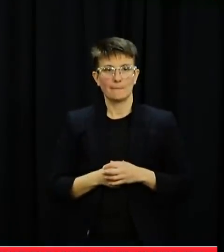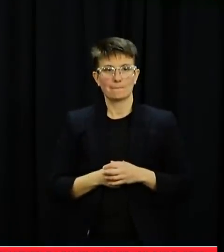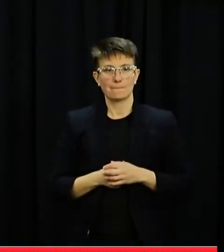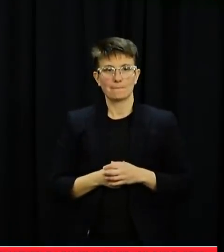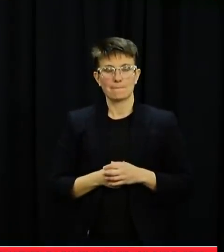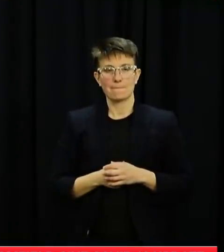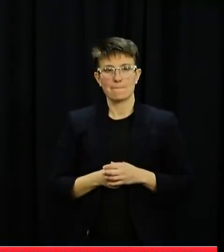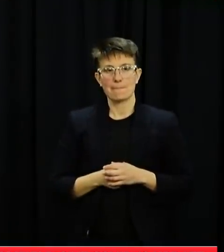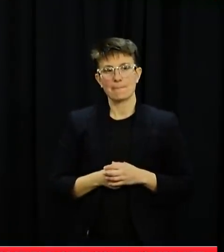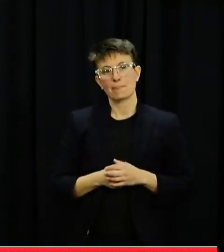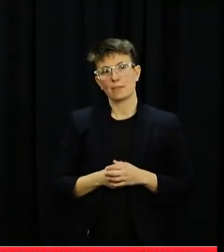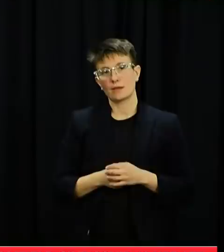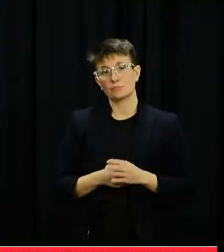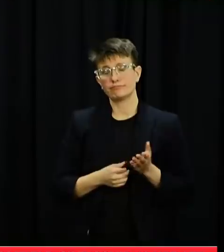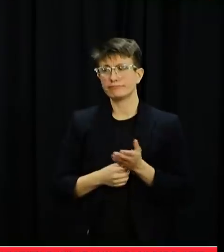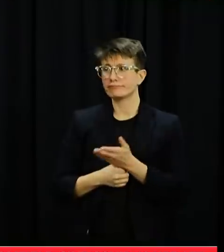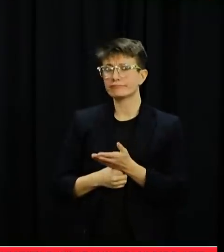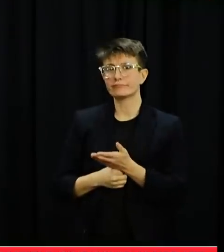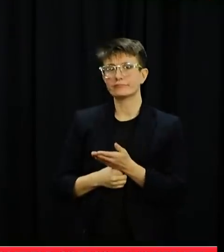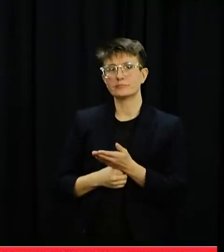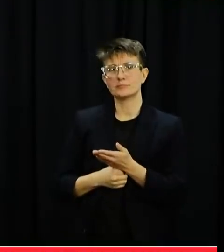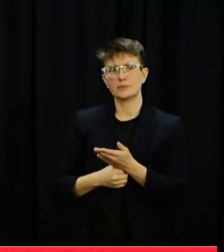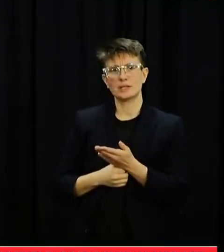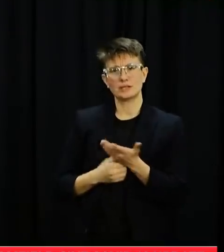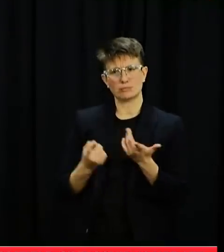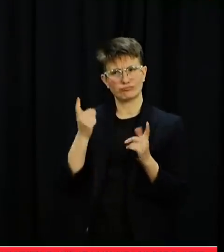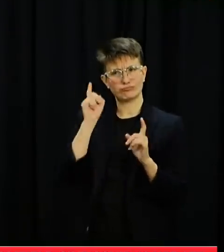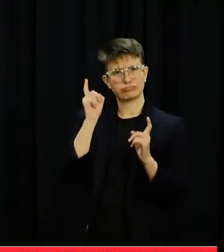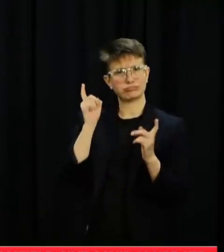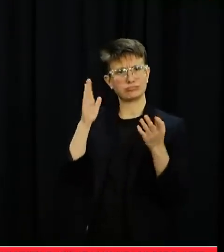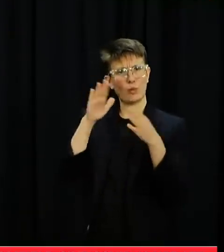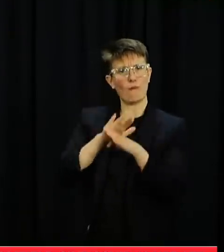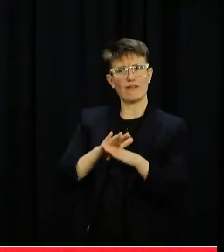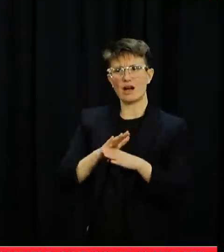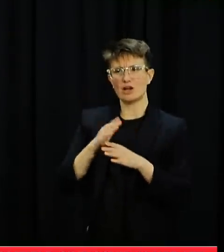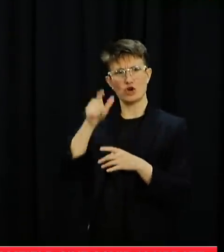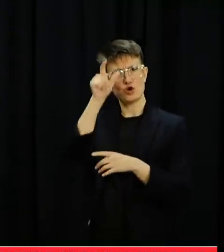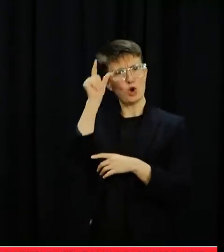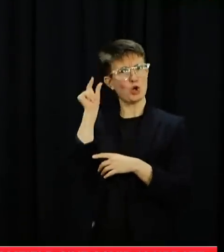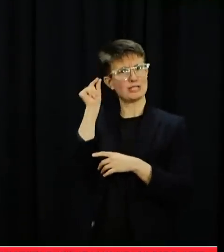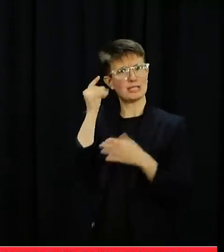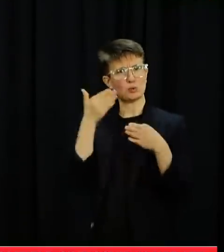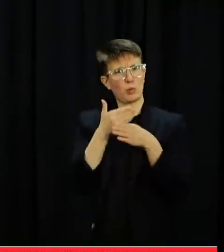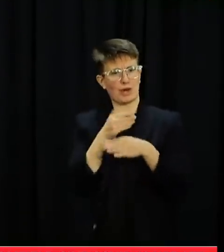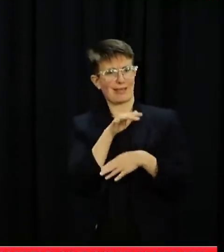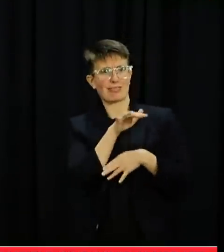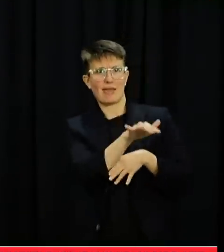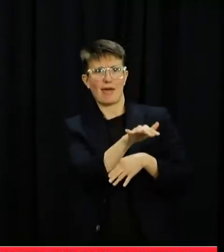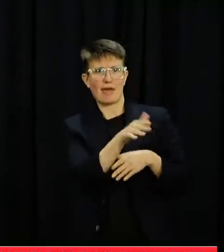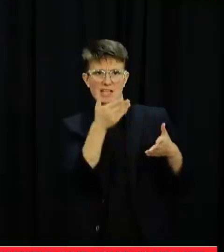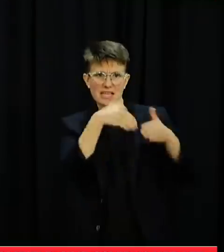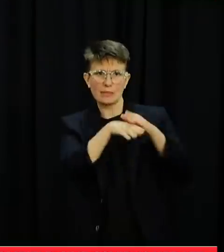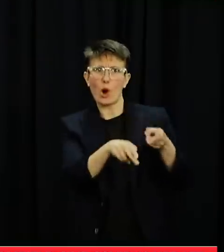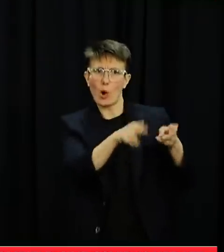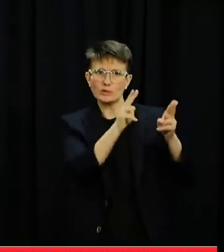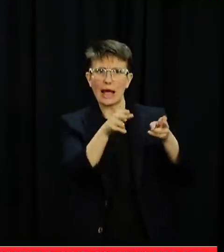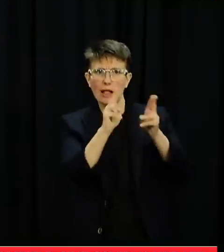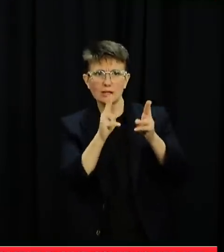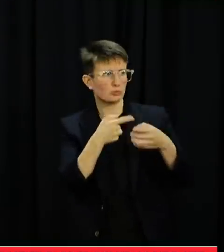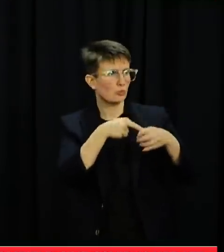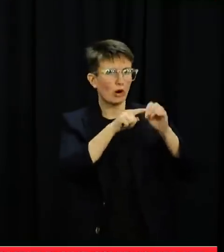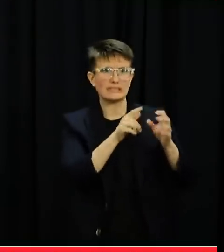some concerns raised about nurses working both inside those managed isolation facilities and then going back and working on the wards. Has